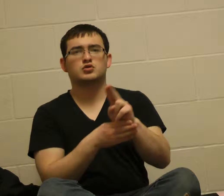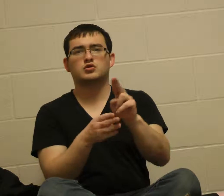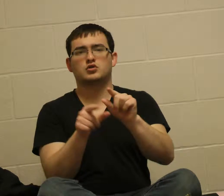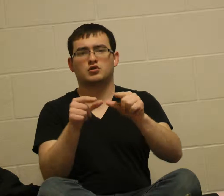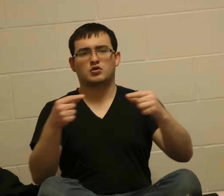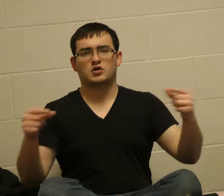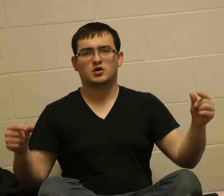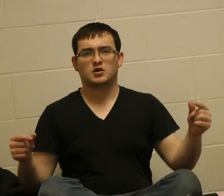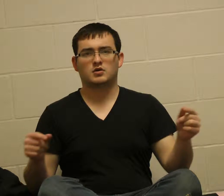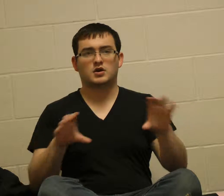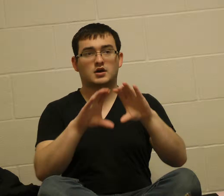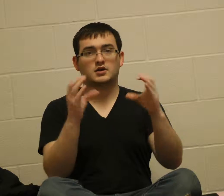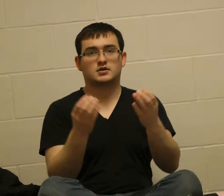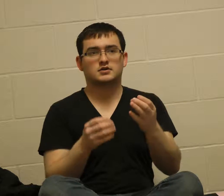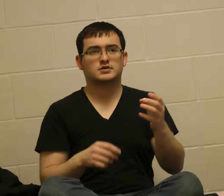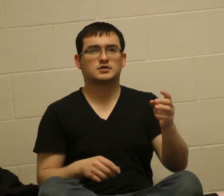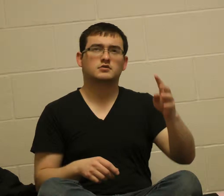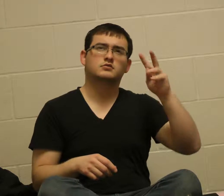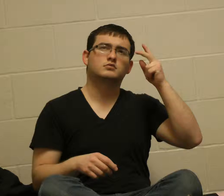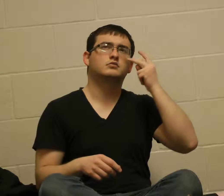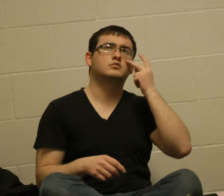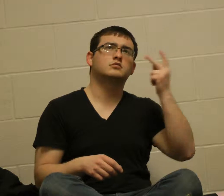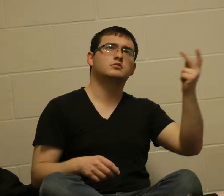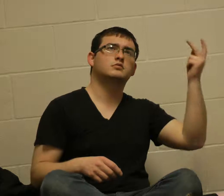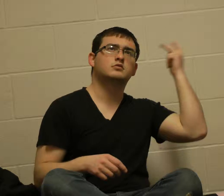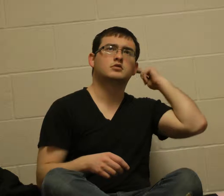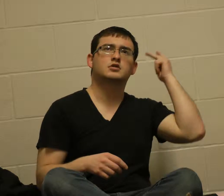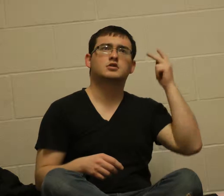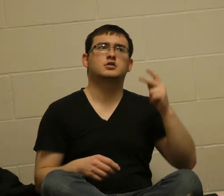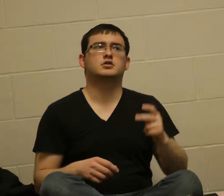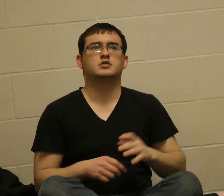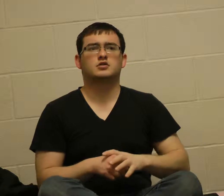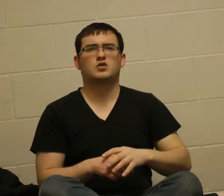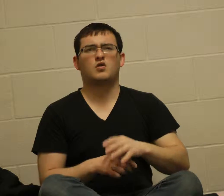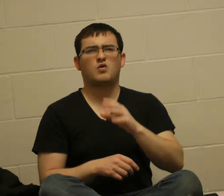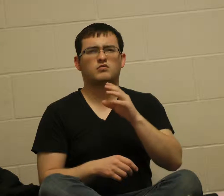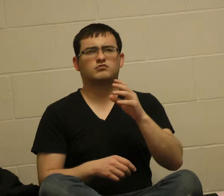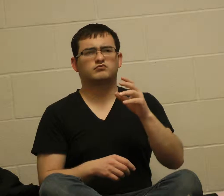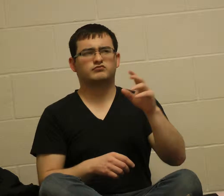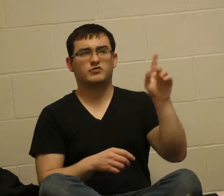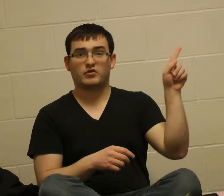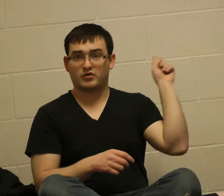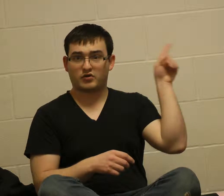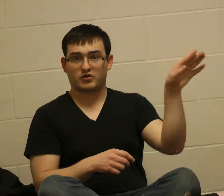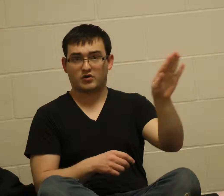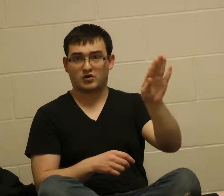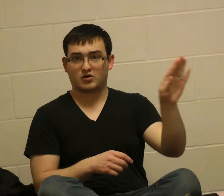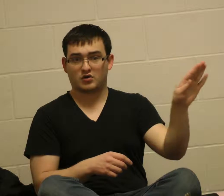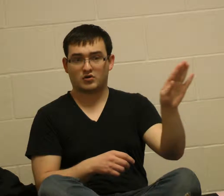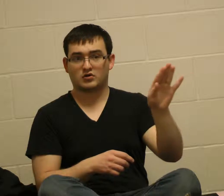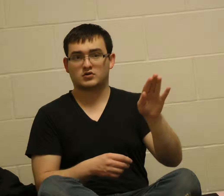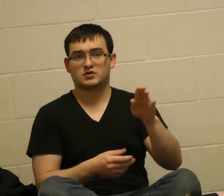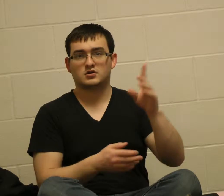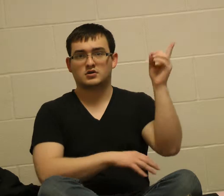their days at school in which, the professor, sort of a mad professor, mad